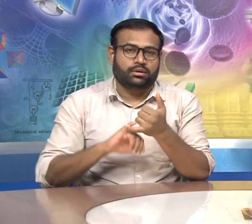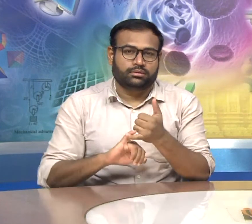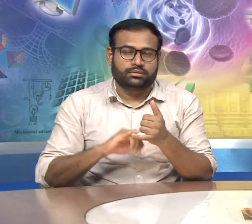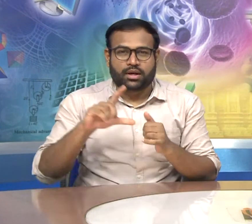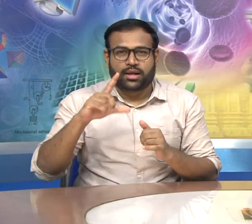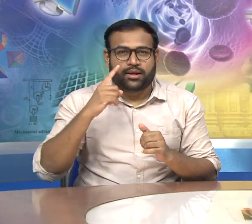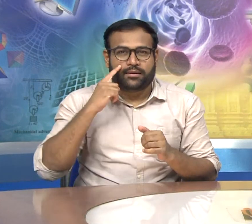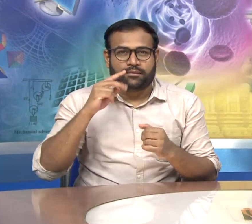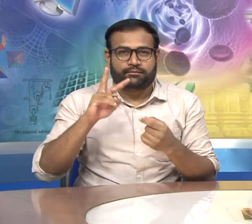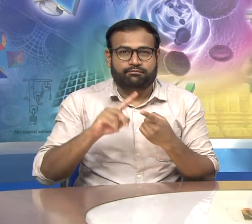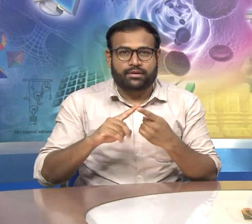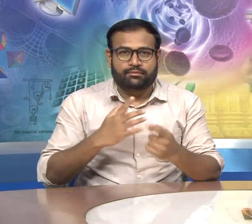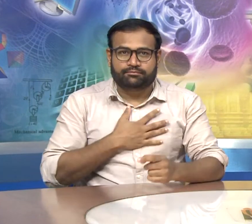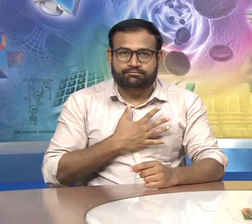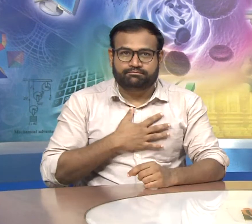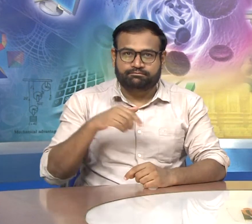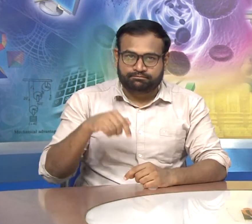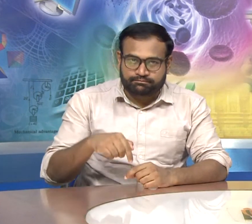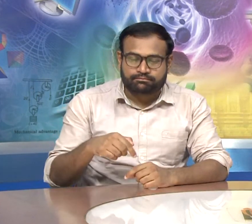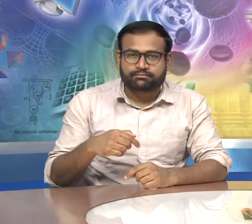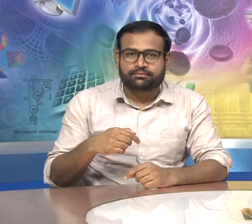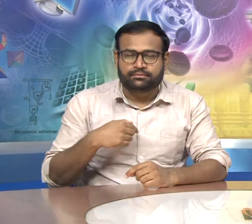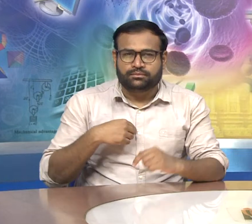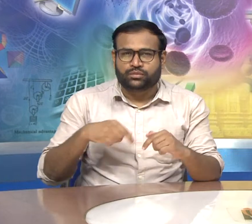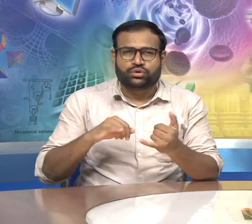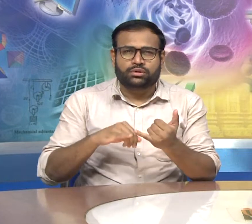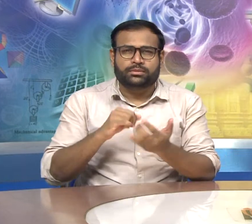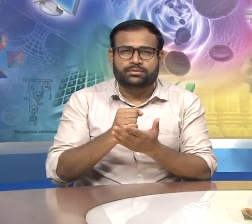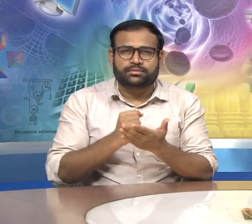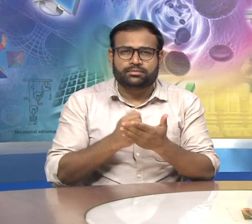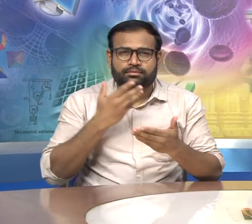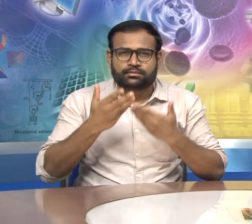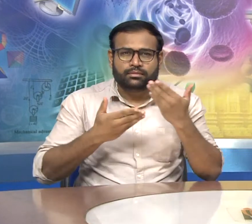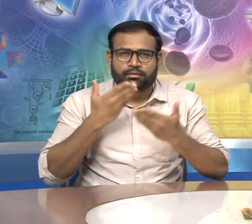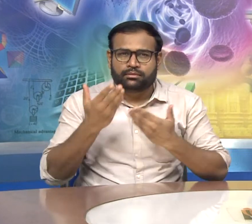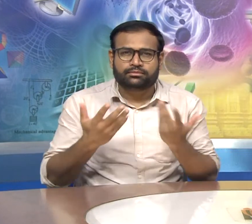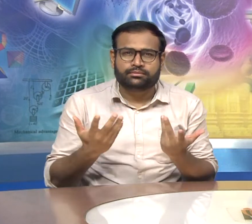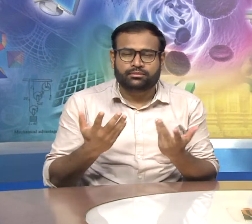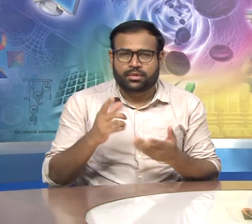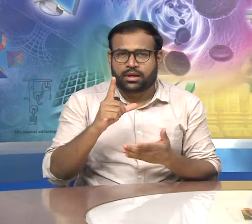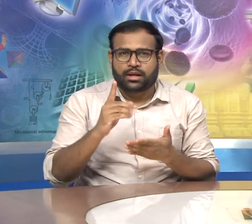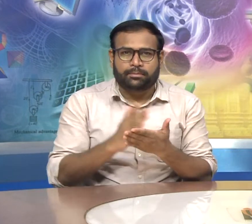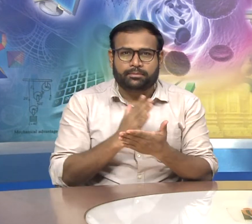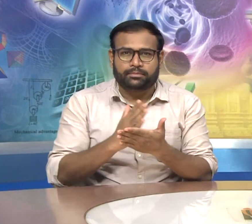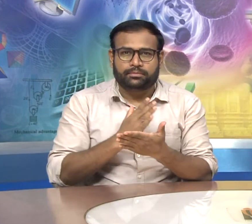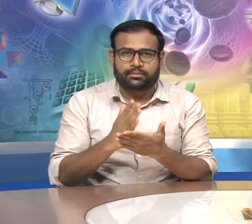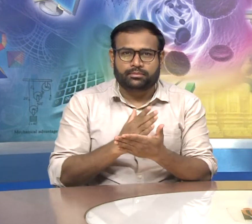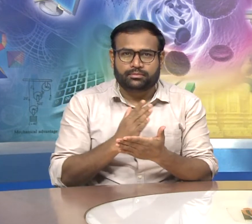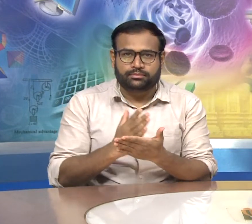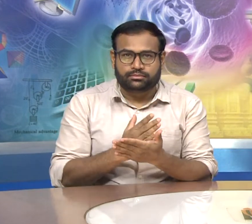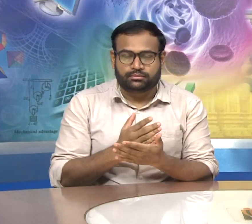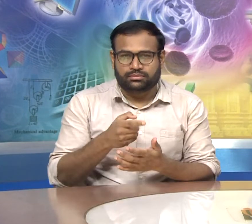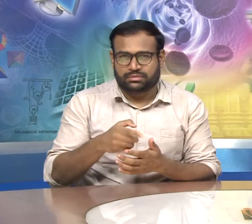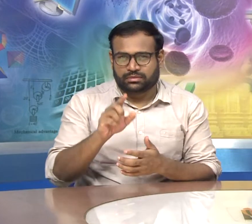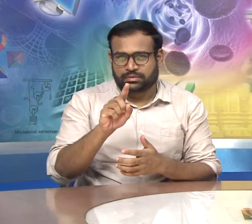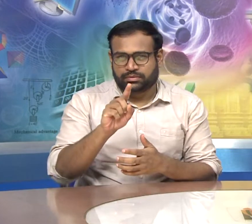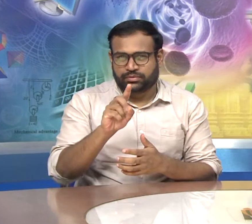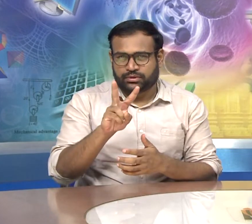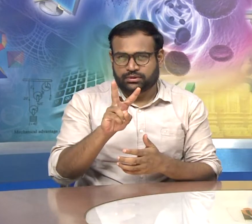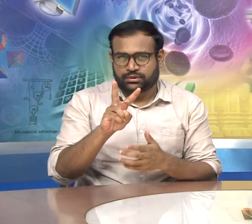NIOS welcomes you all in this live session for subject Library Science.